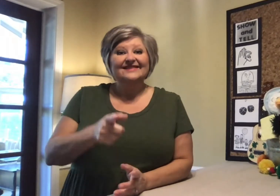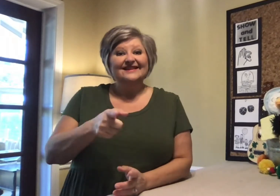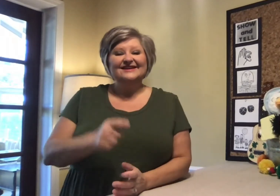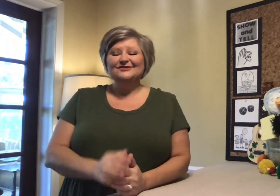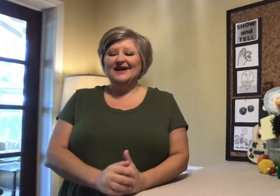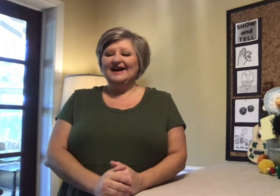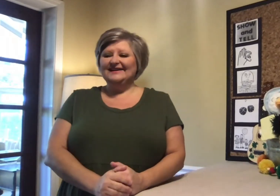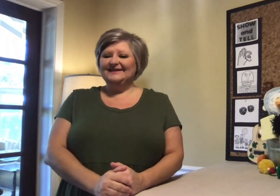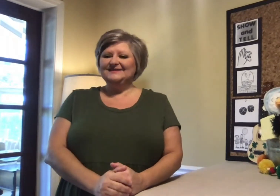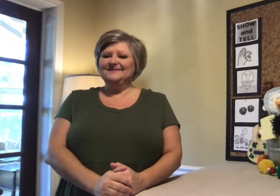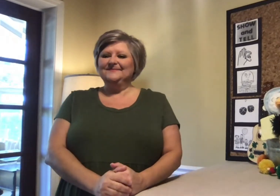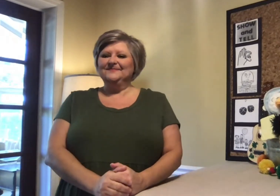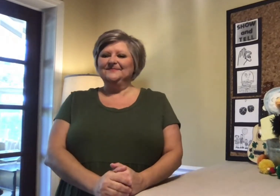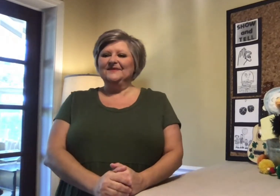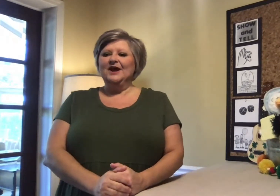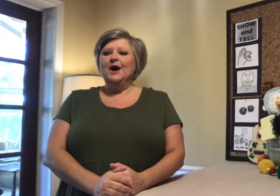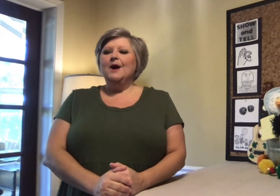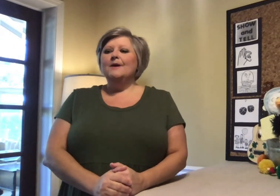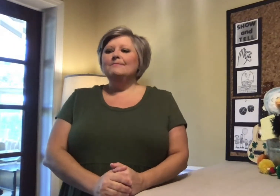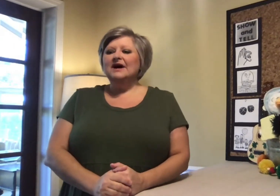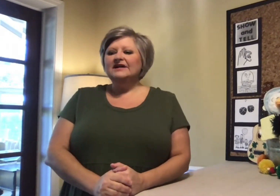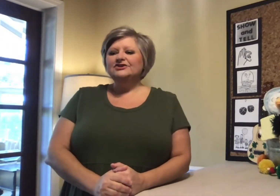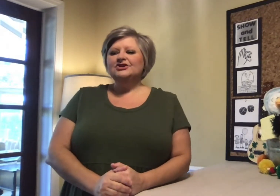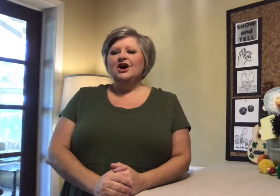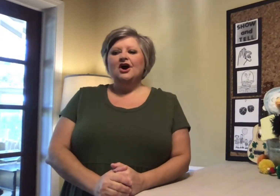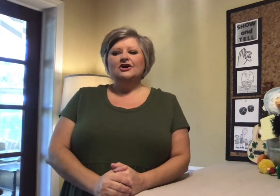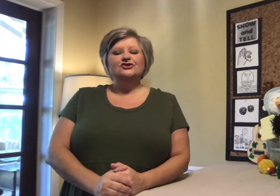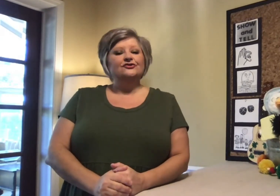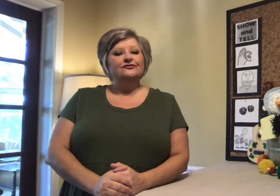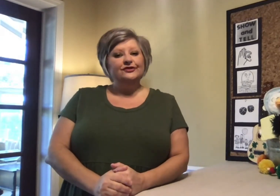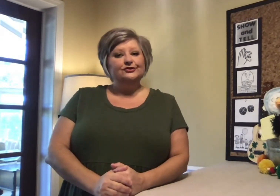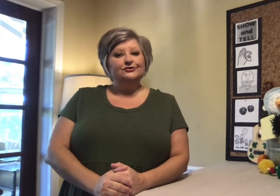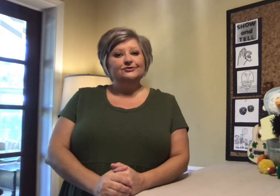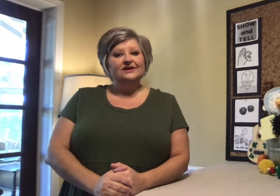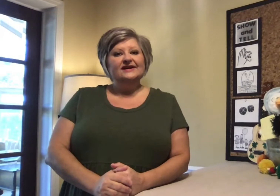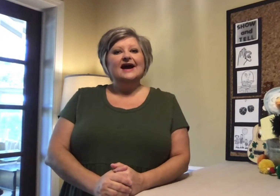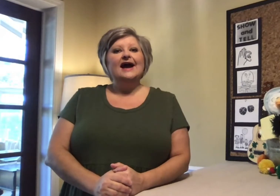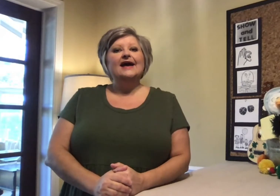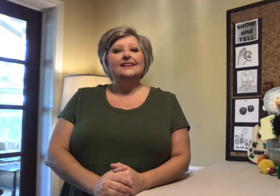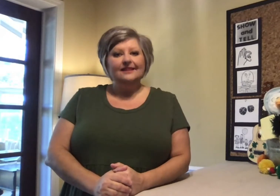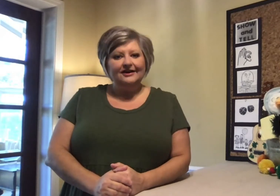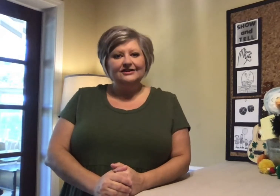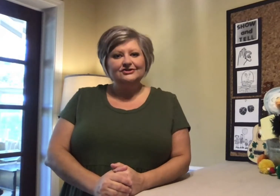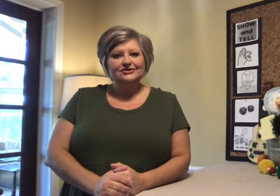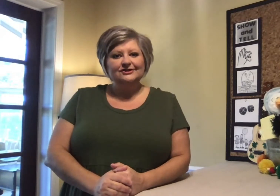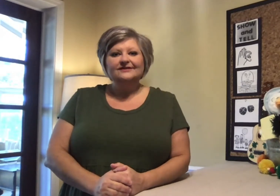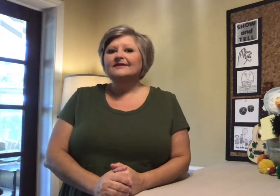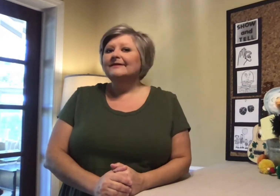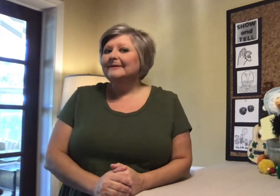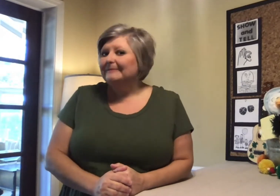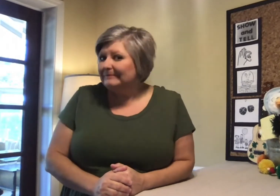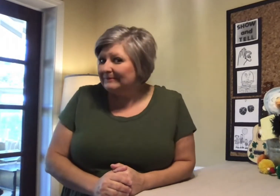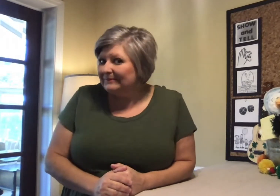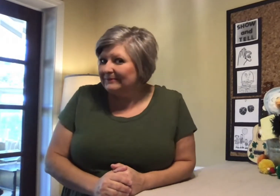You got it. Munch on your food at lunch.